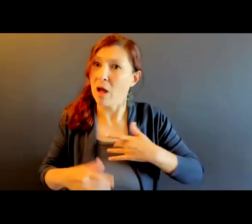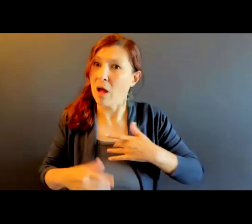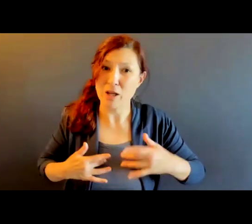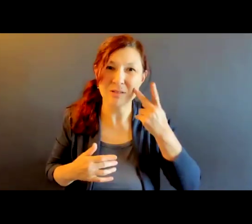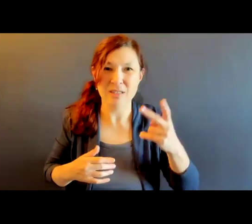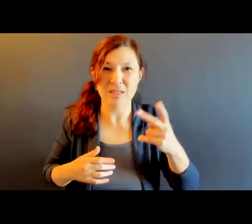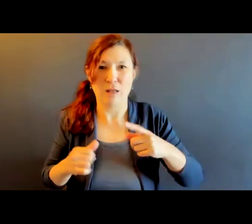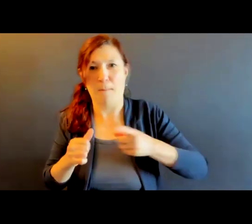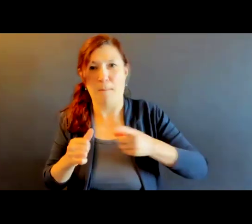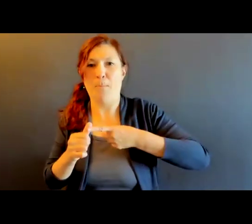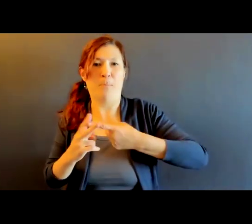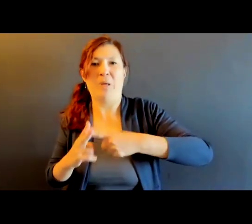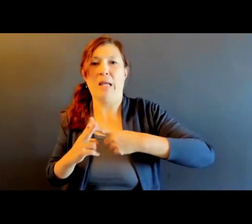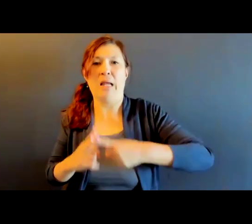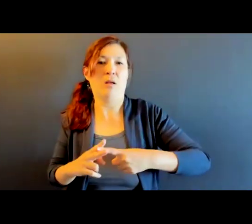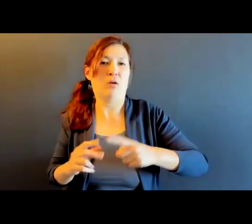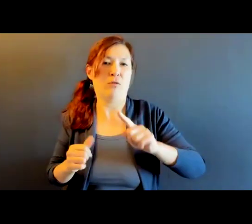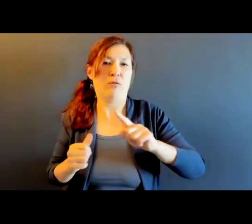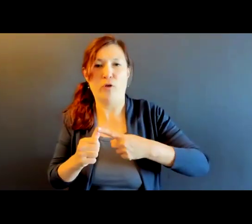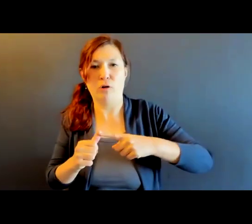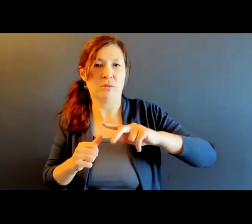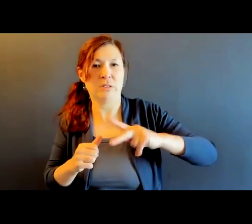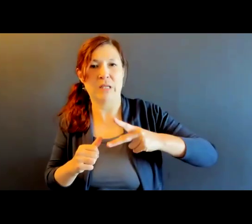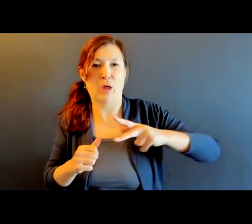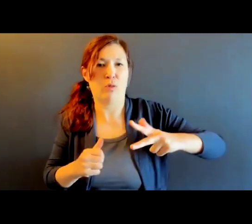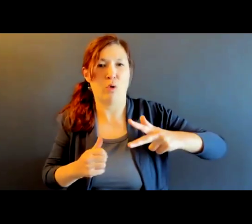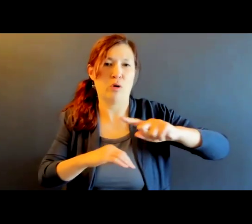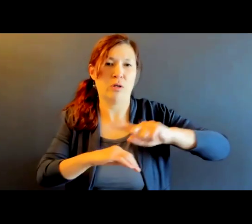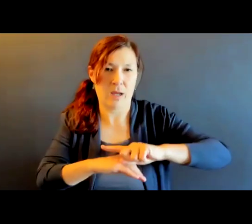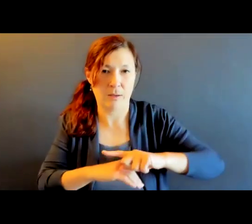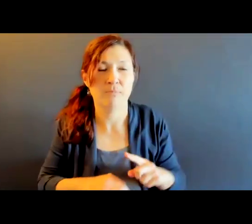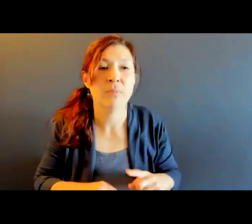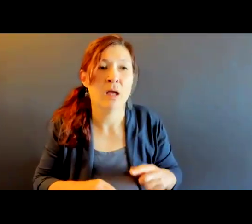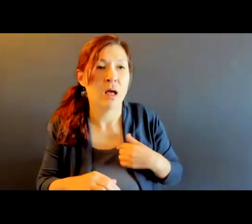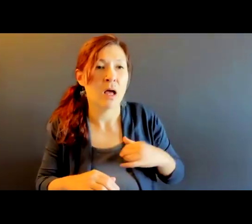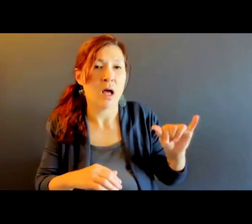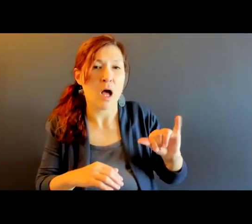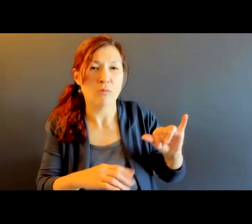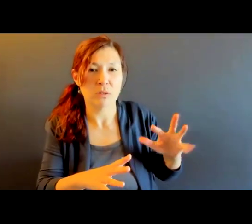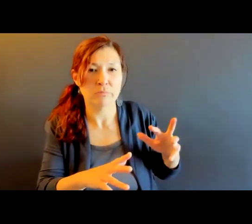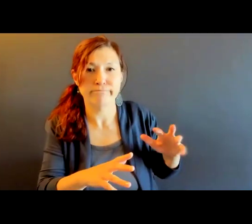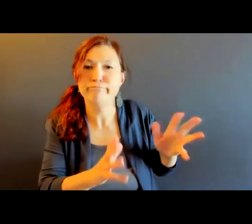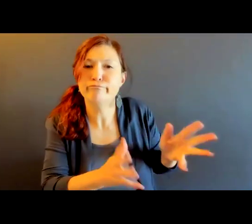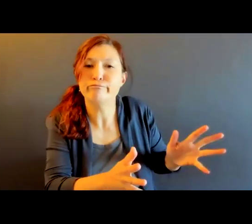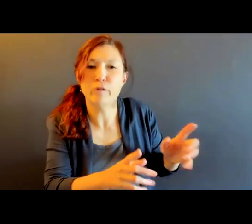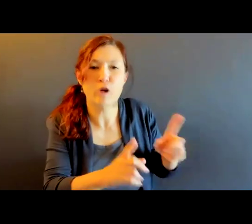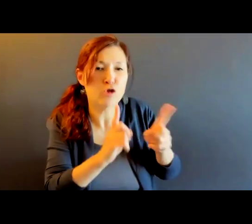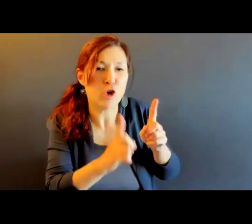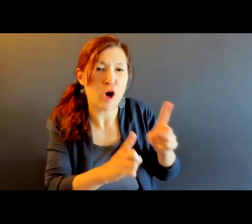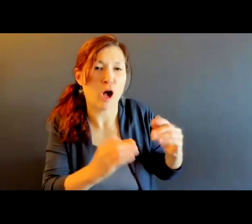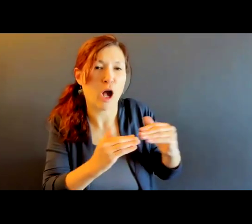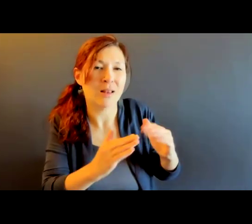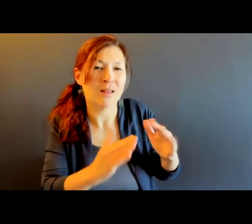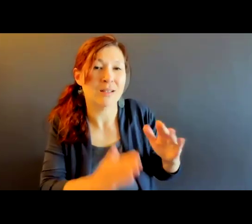first moments. I also caught up with longtime colleagues and friends like Alma Wright, who we saw at the